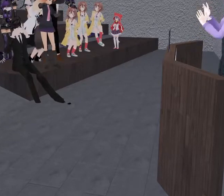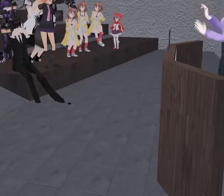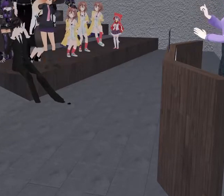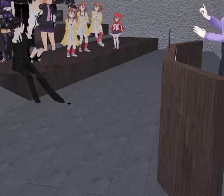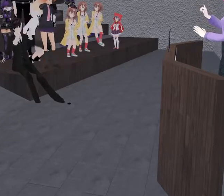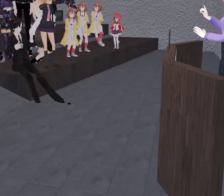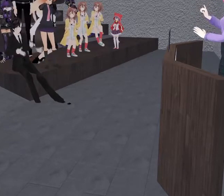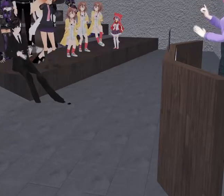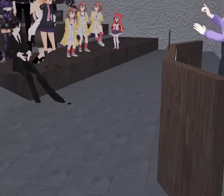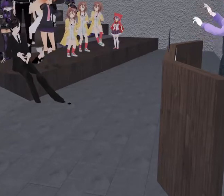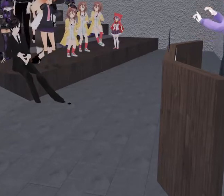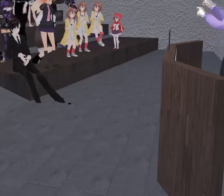doorbell?